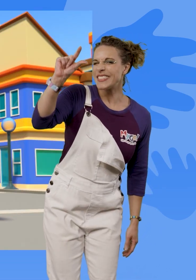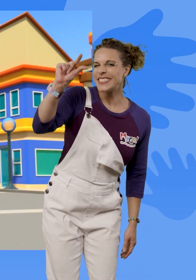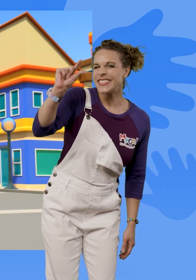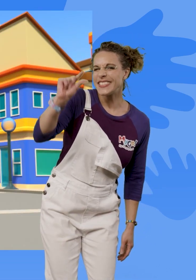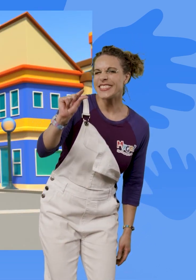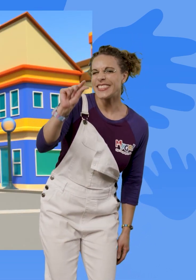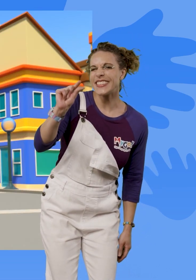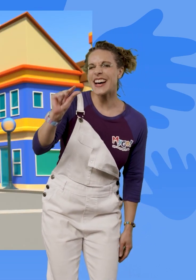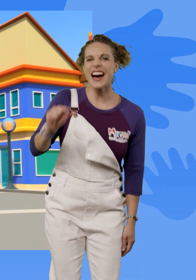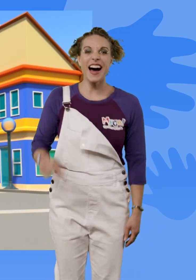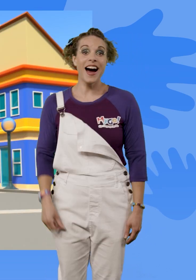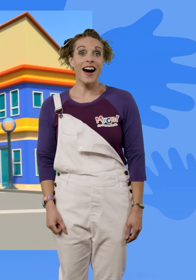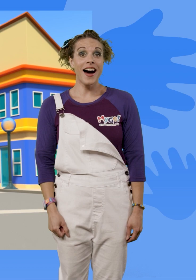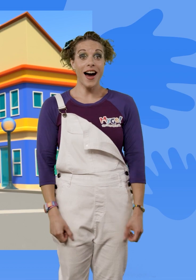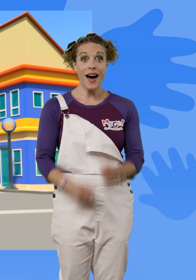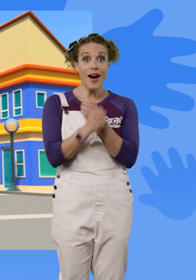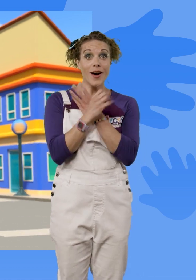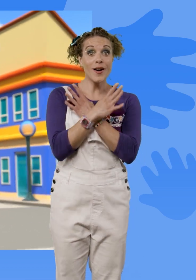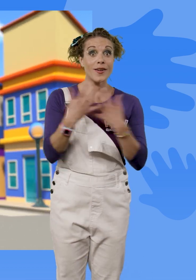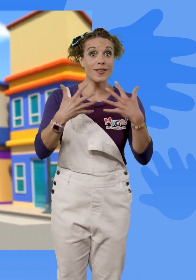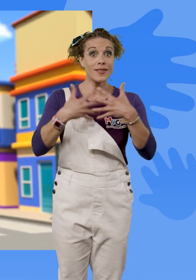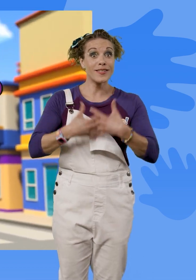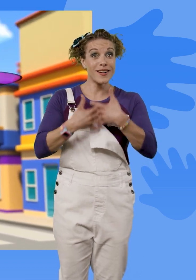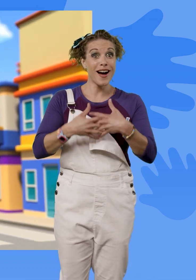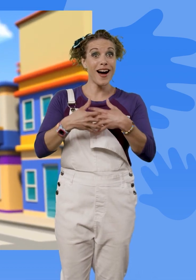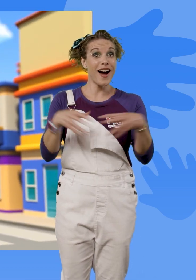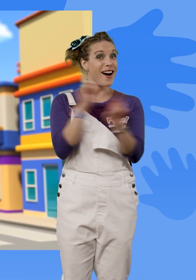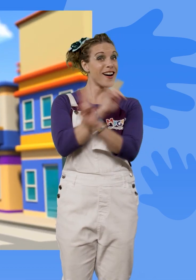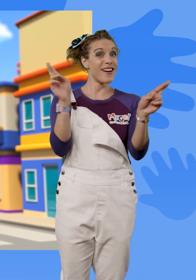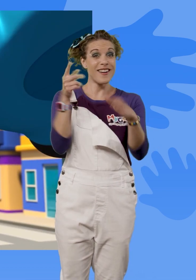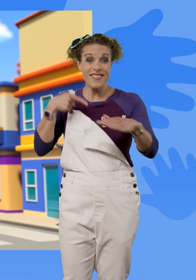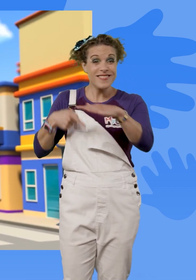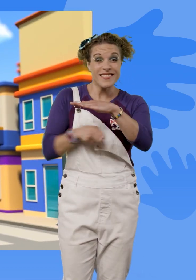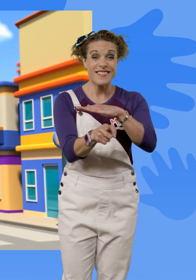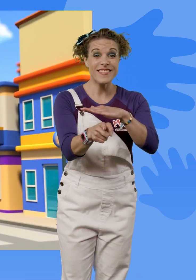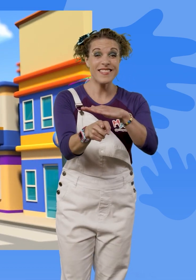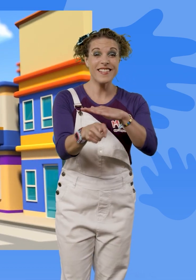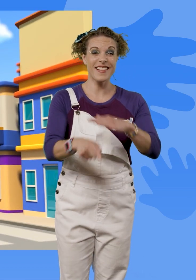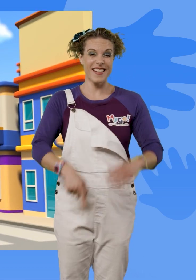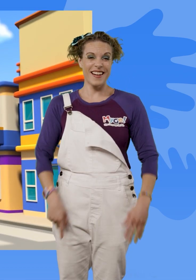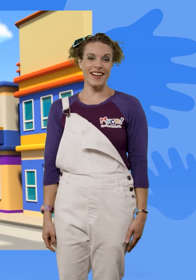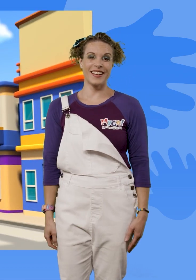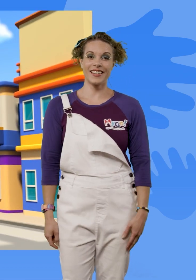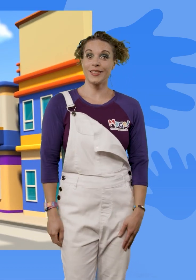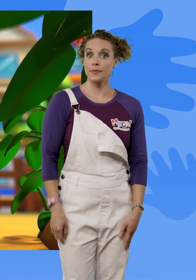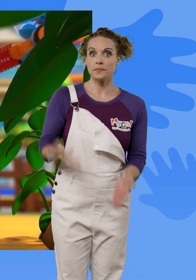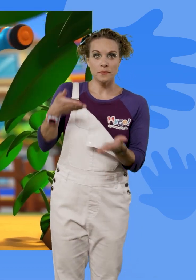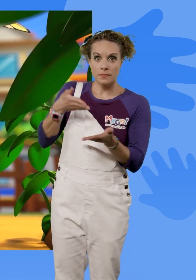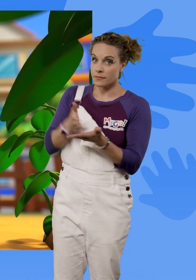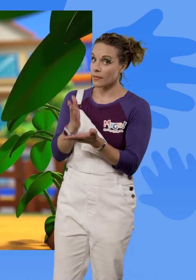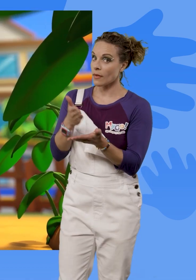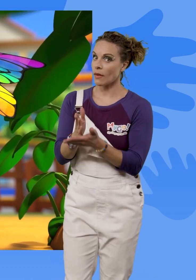Shrinking down! The Blippi Mobile is ready for adventure.